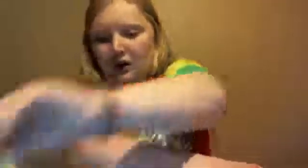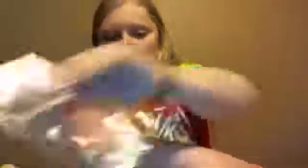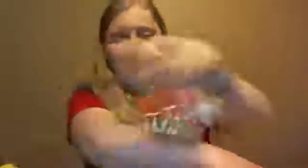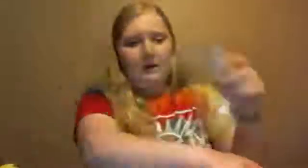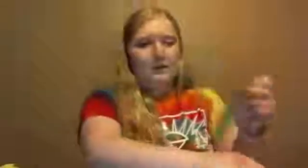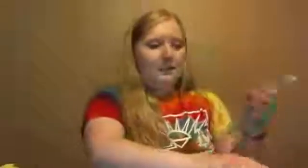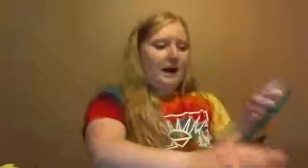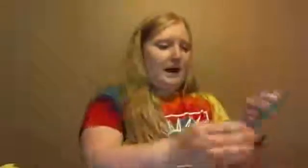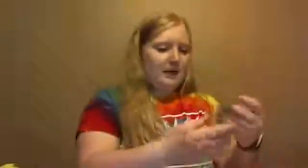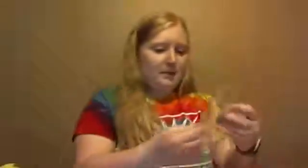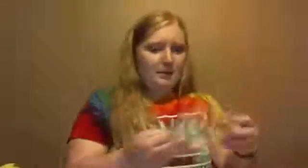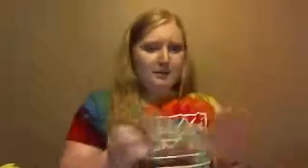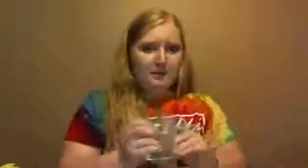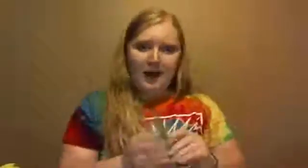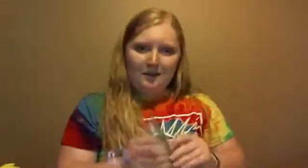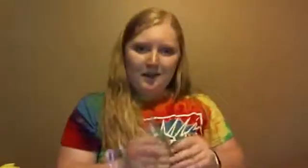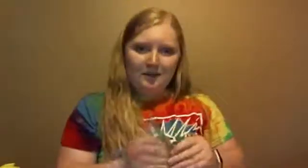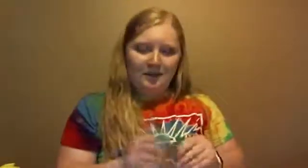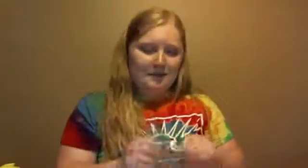Grab another bag and I'm going to put some cotton balls in it.